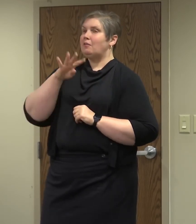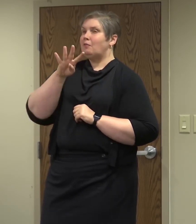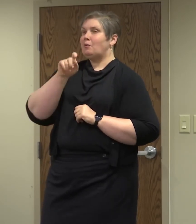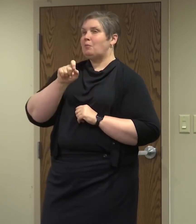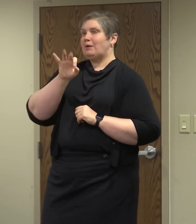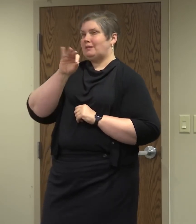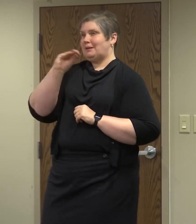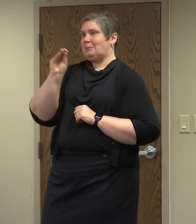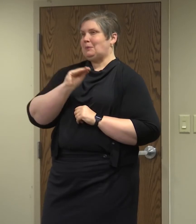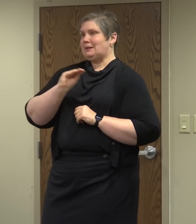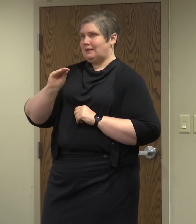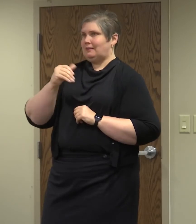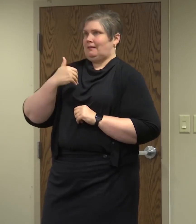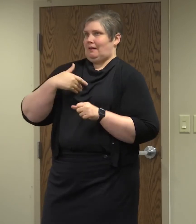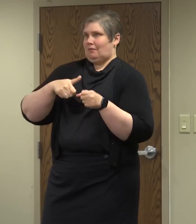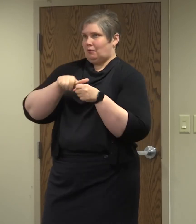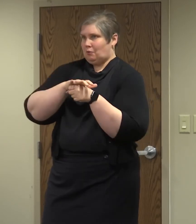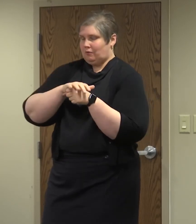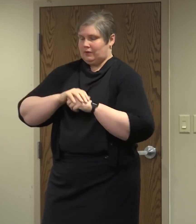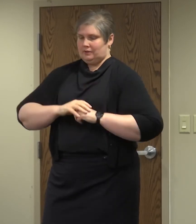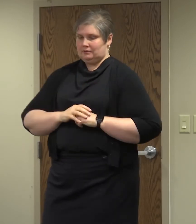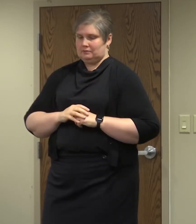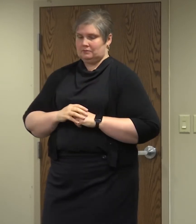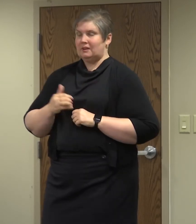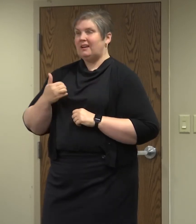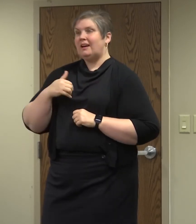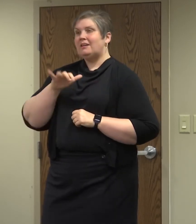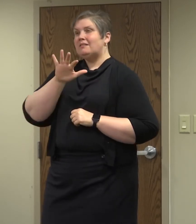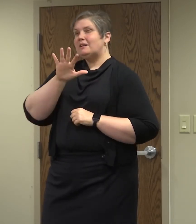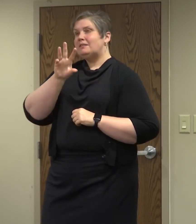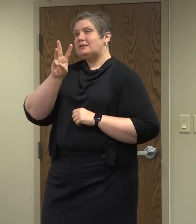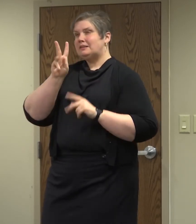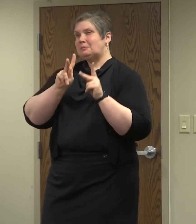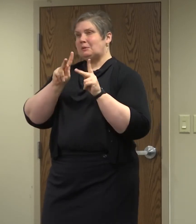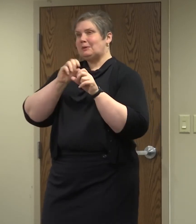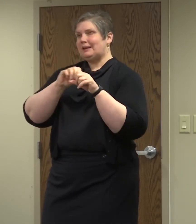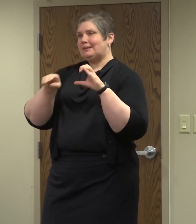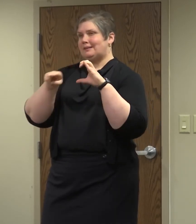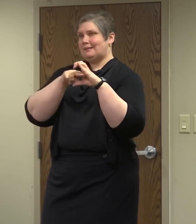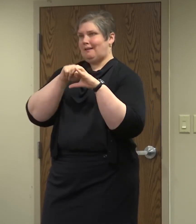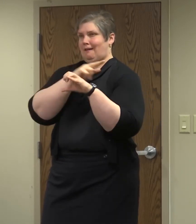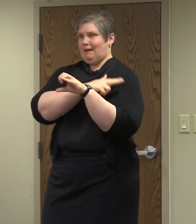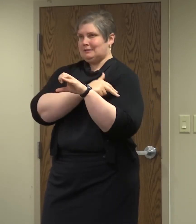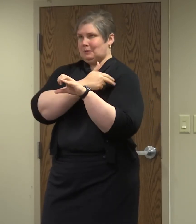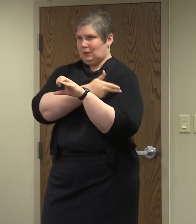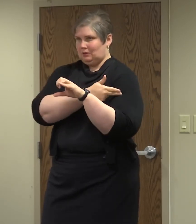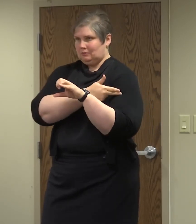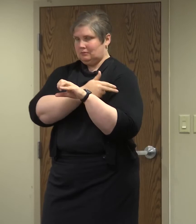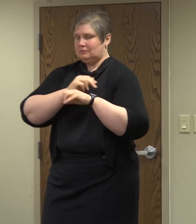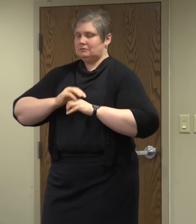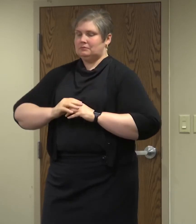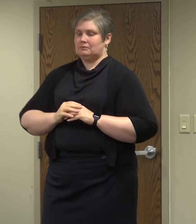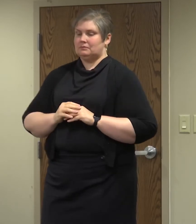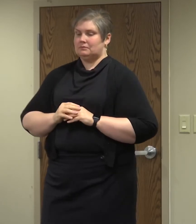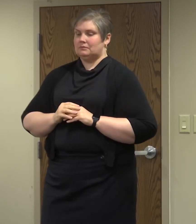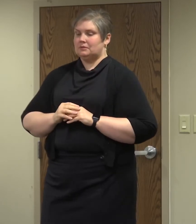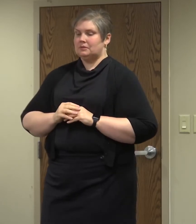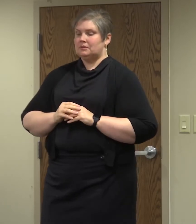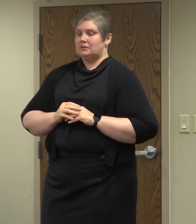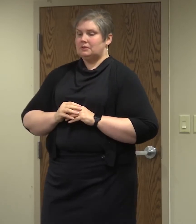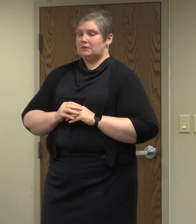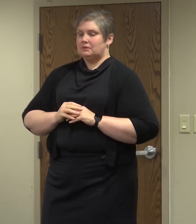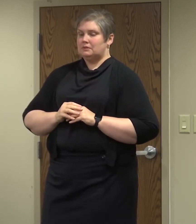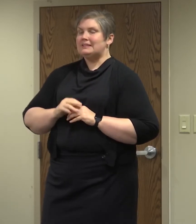4.9%. They have 56 hospitalizations being reported for the same time frames. And their population